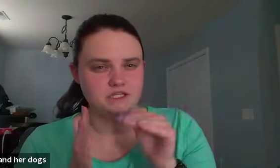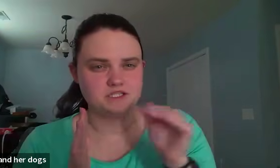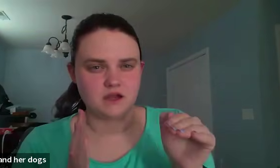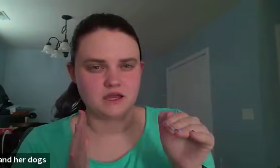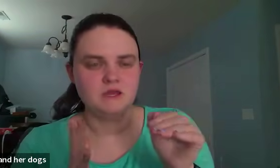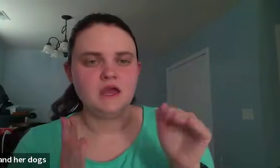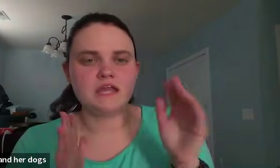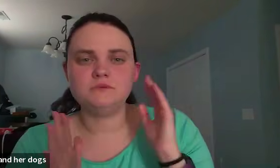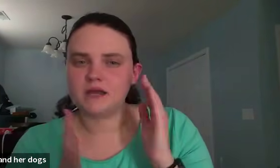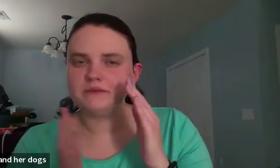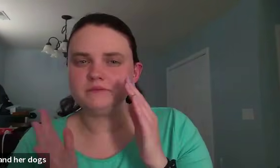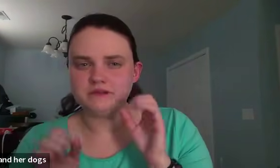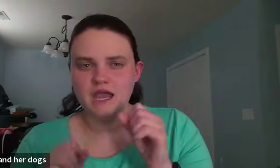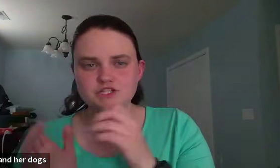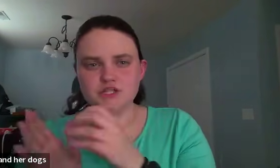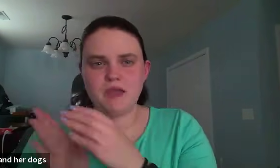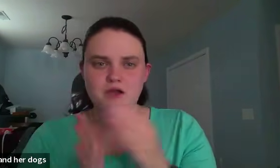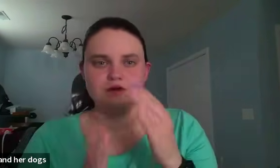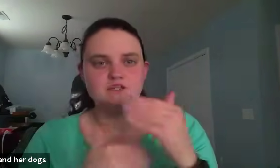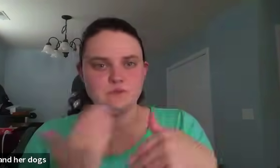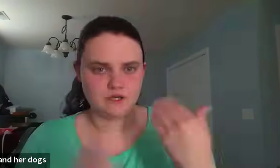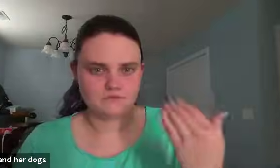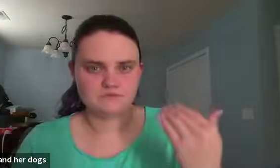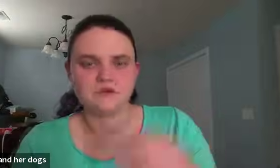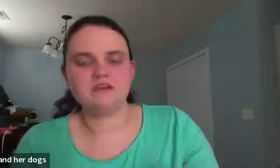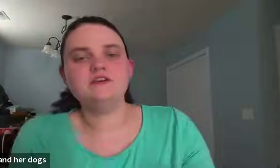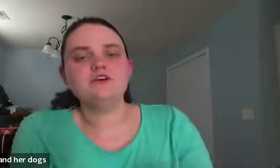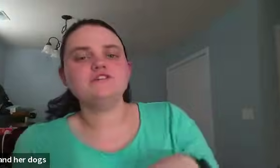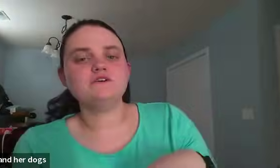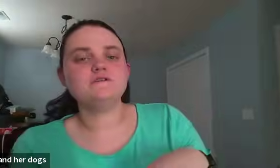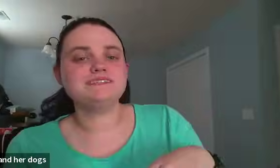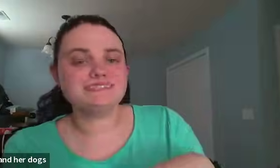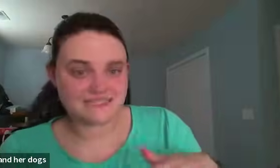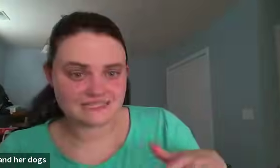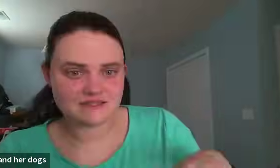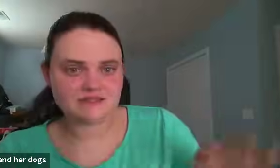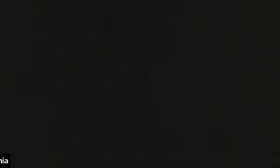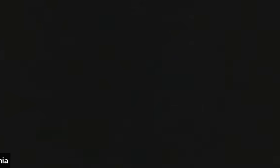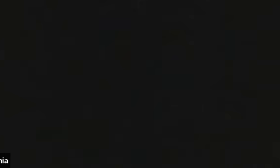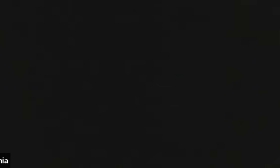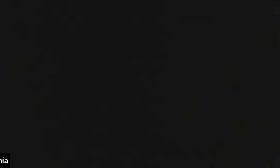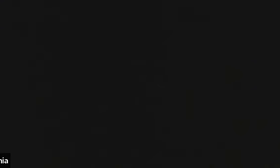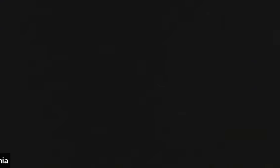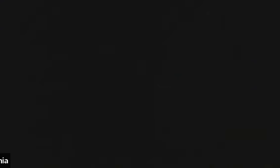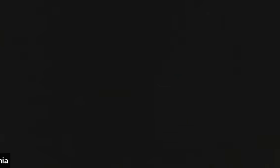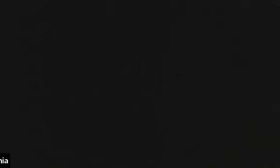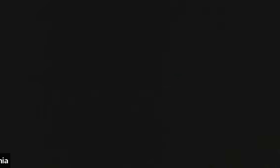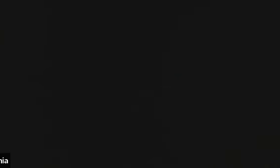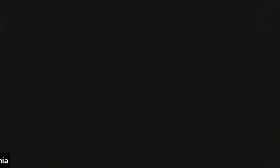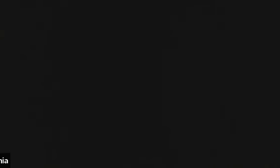each time, and you might be able to catch the pattern as we go. Okay. So for six is going to be that what we typically call